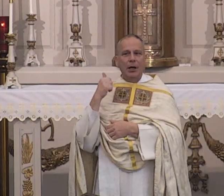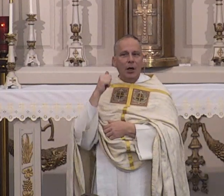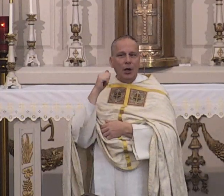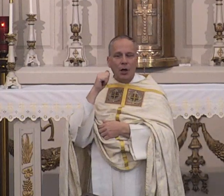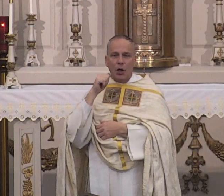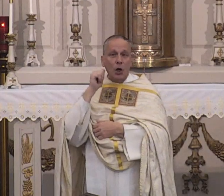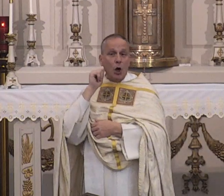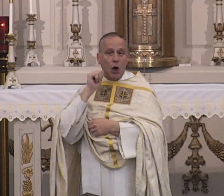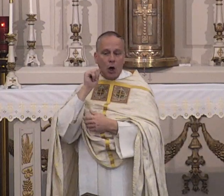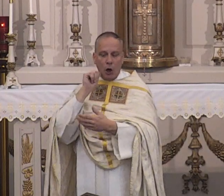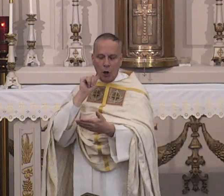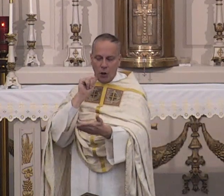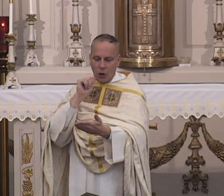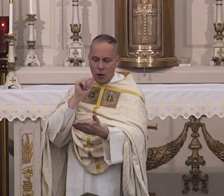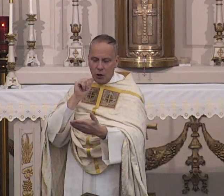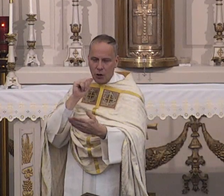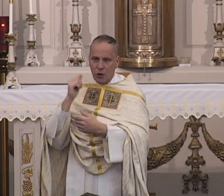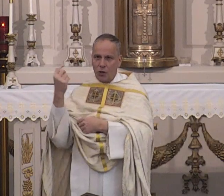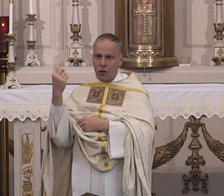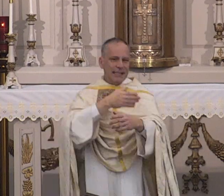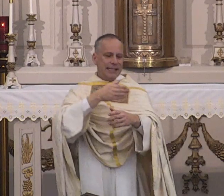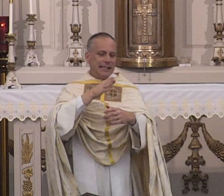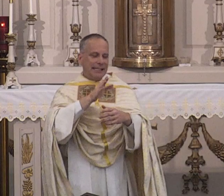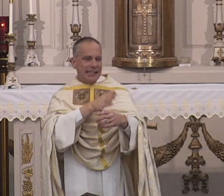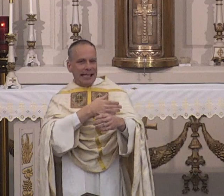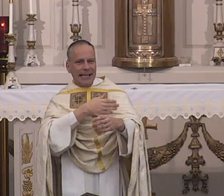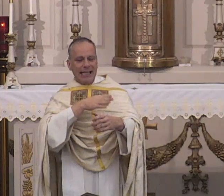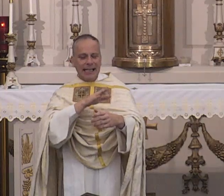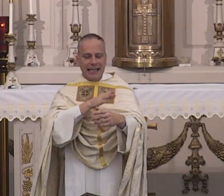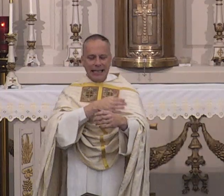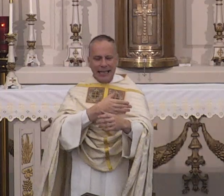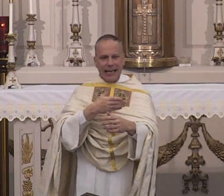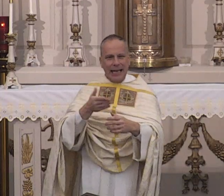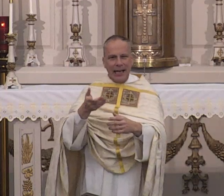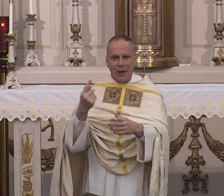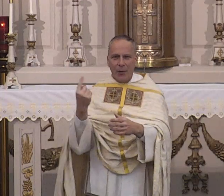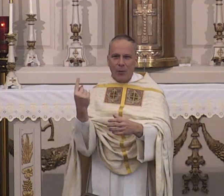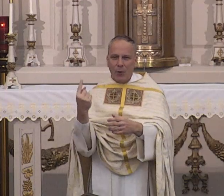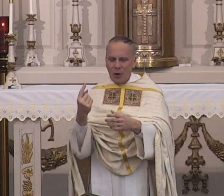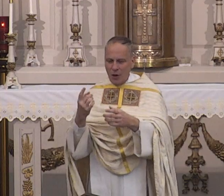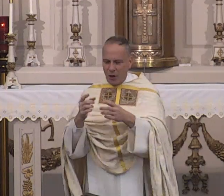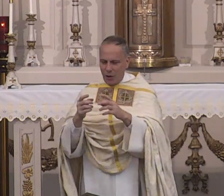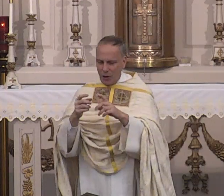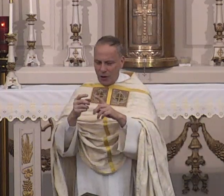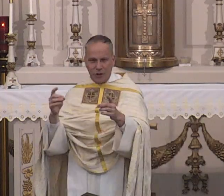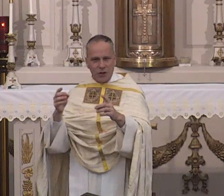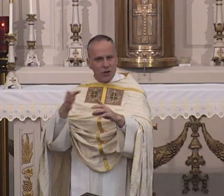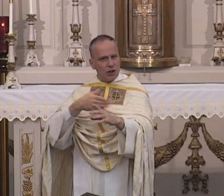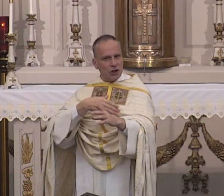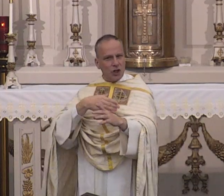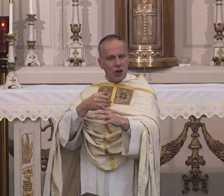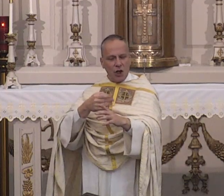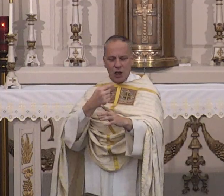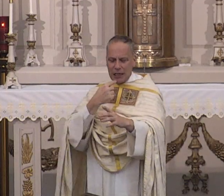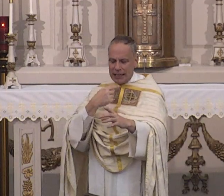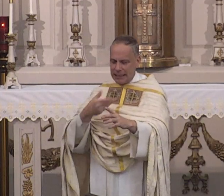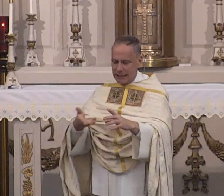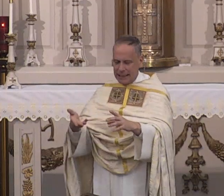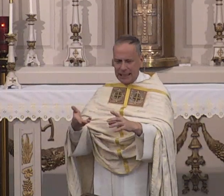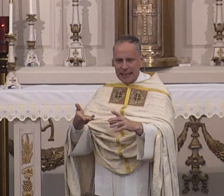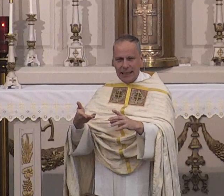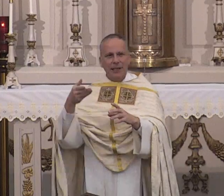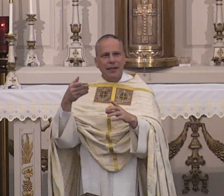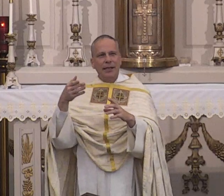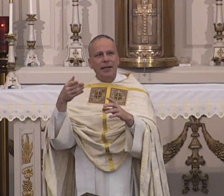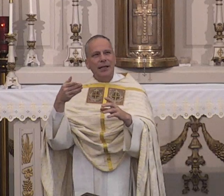and it was a young girl, and she was singing this one phrase.